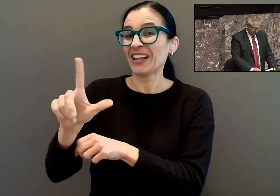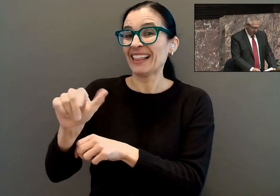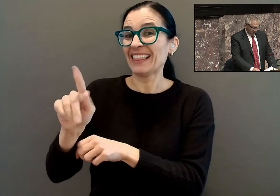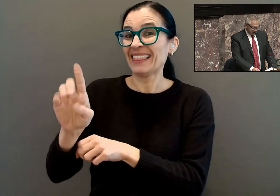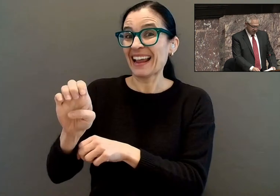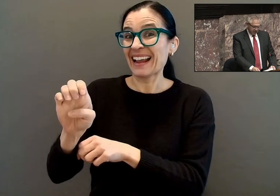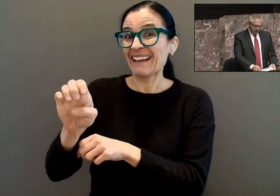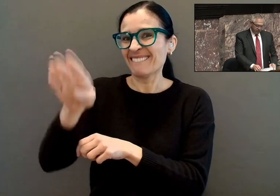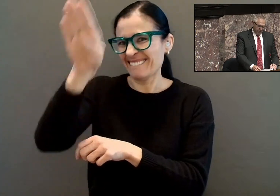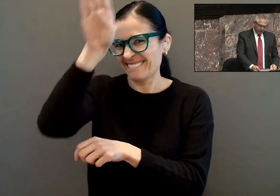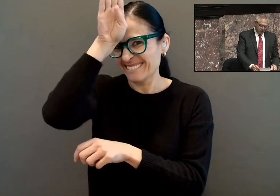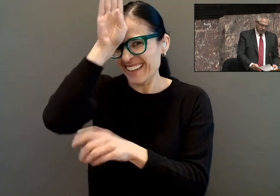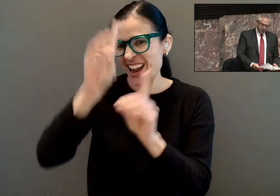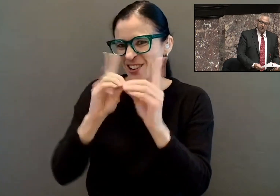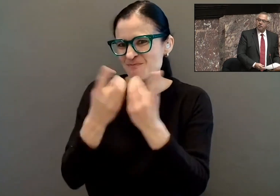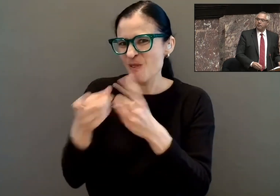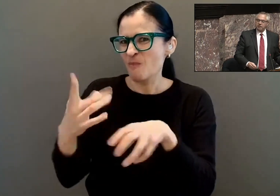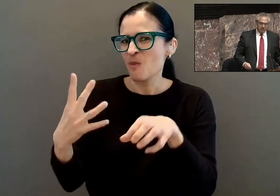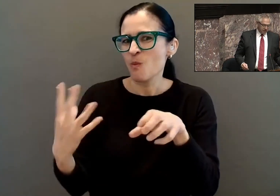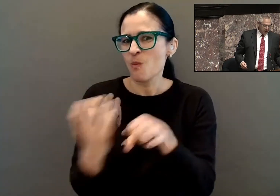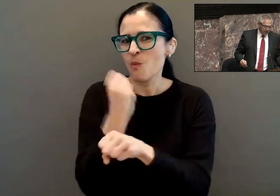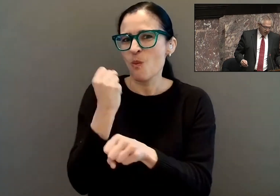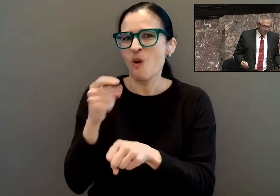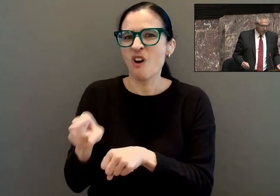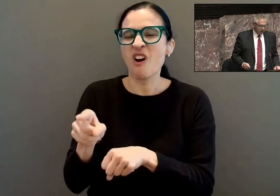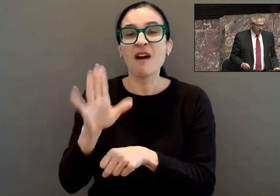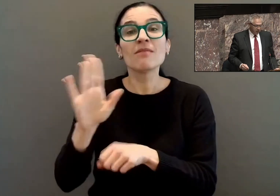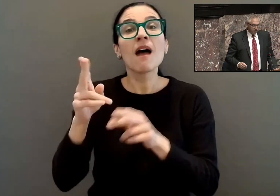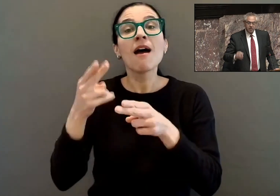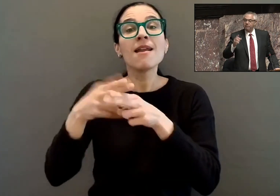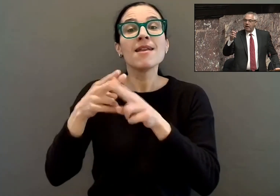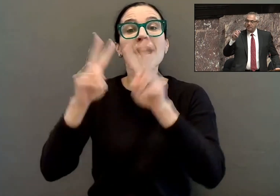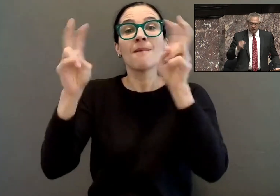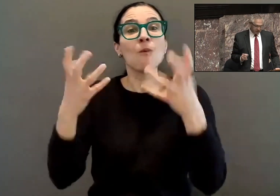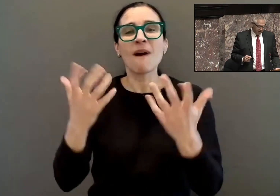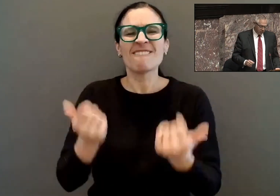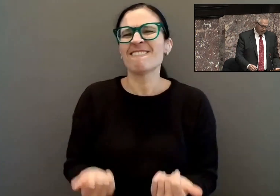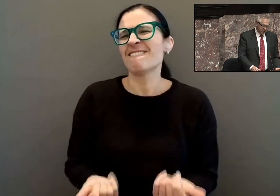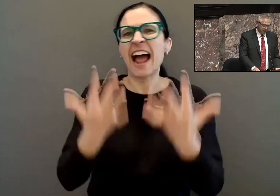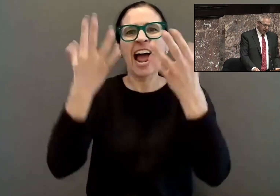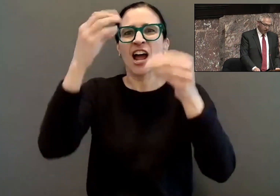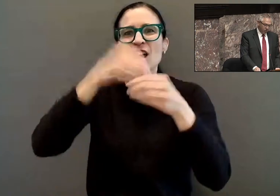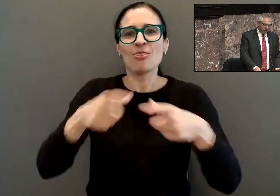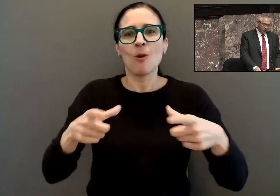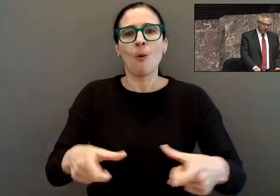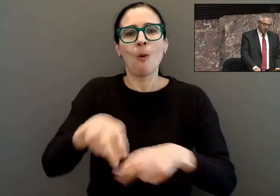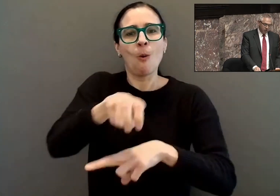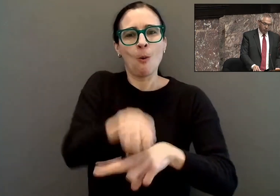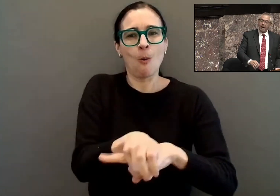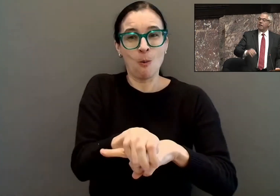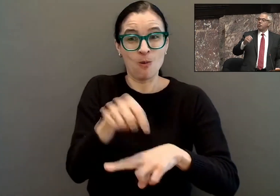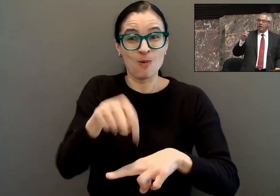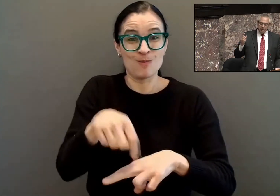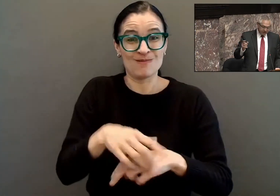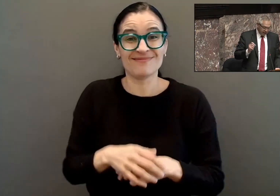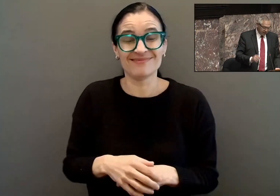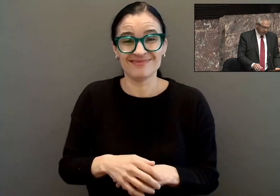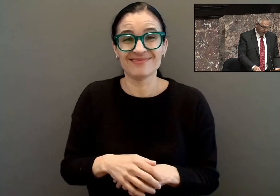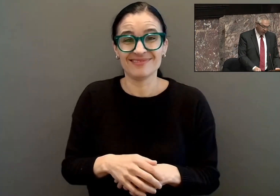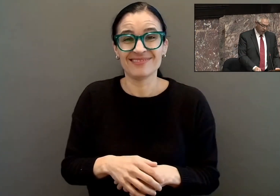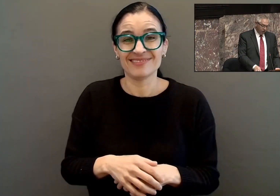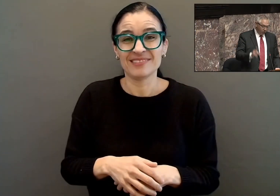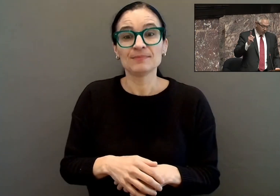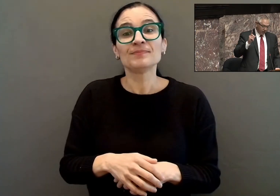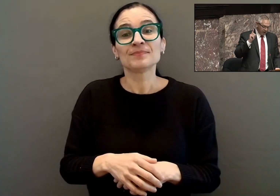second was the team from Emergency Services in 100 Mile House. The fastest in the women's category, the Whetstone Ranch.